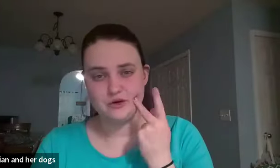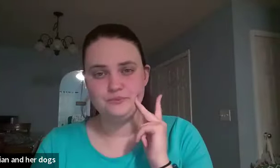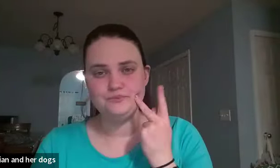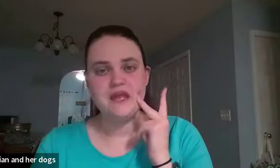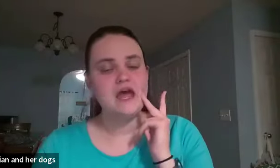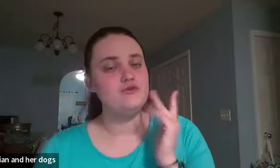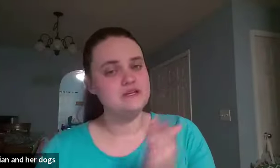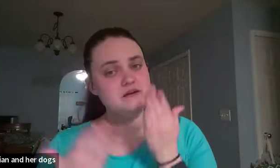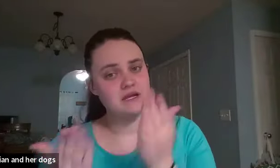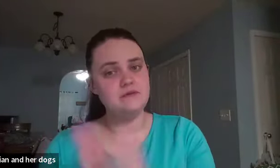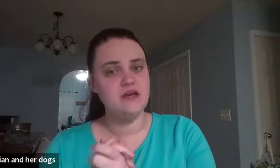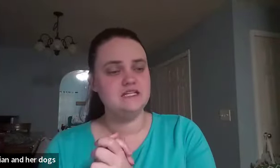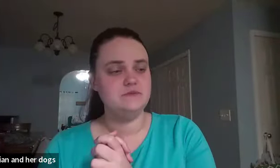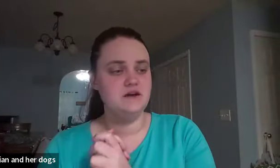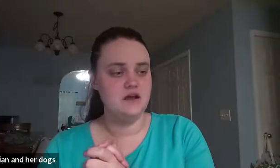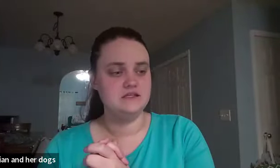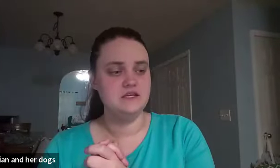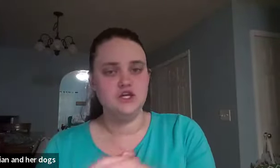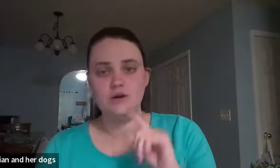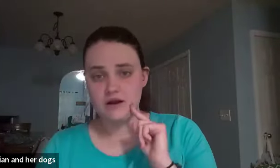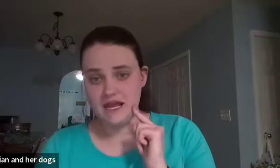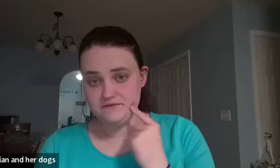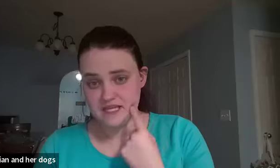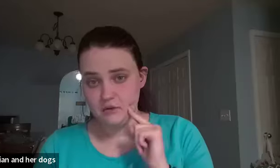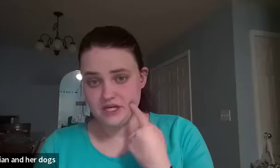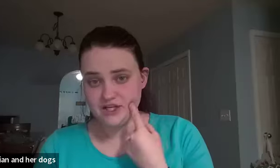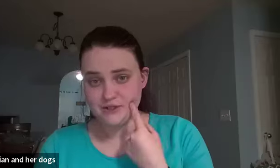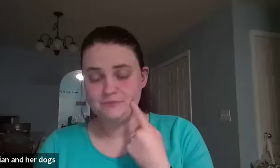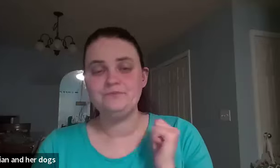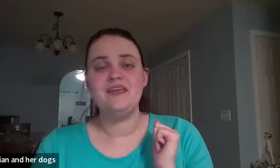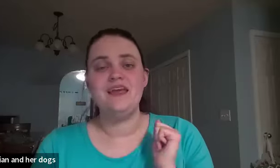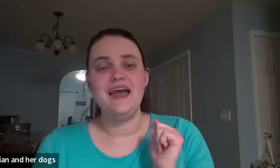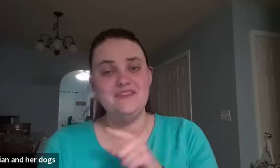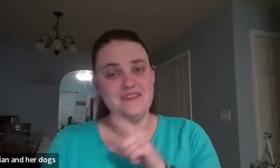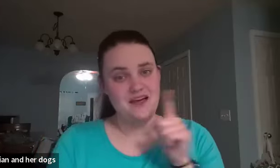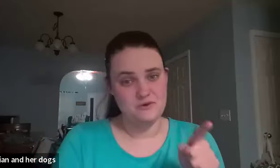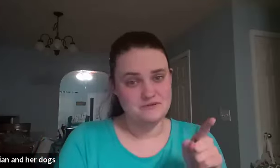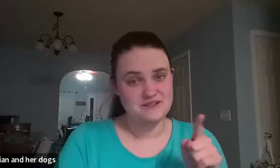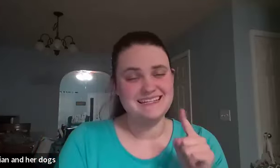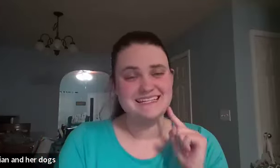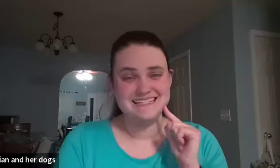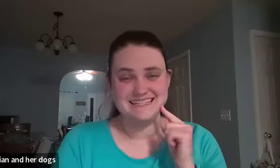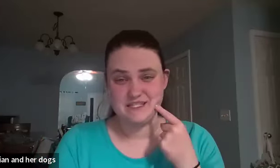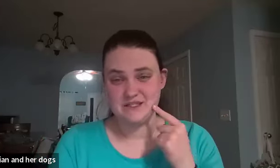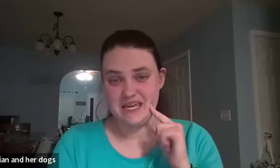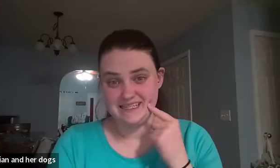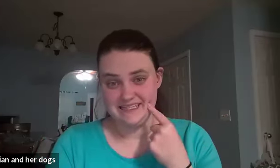pickle. And the reason I recommend that is because you already have sour here. And then the other one I was going to say is